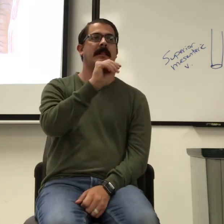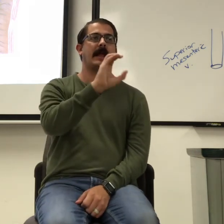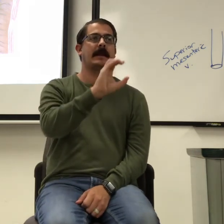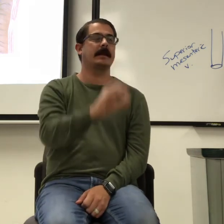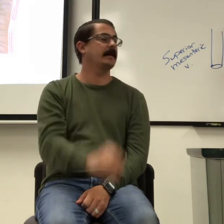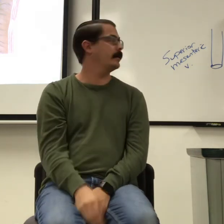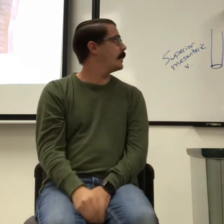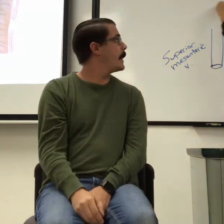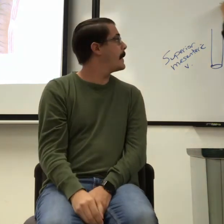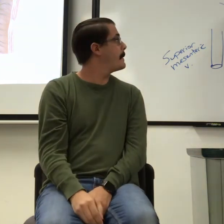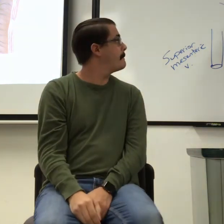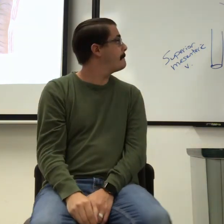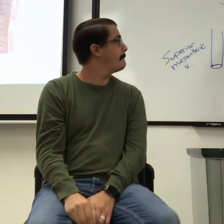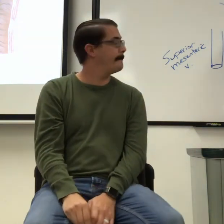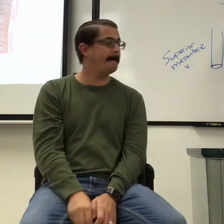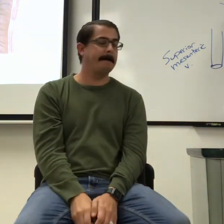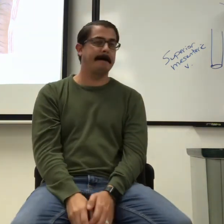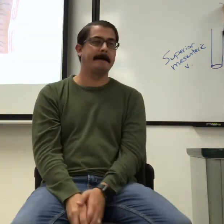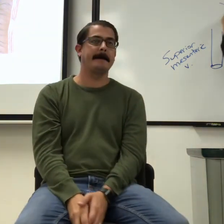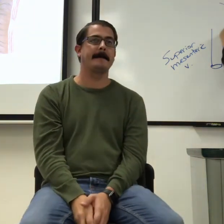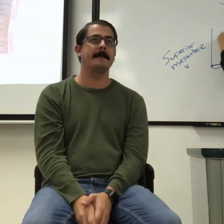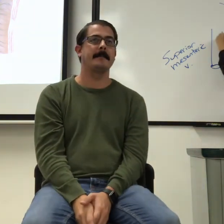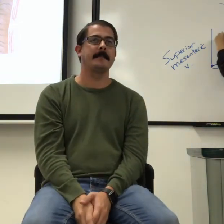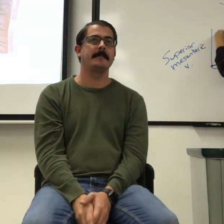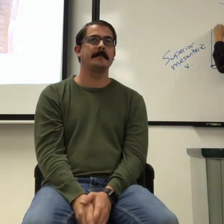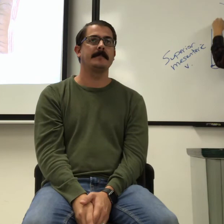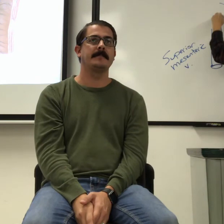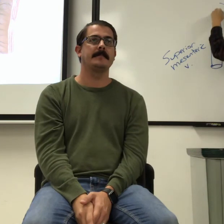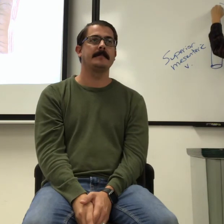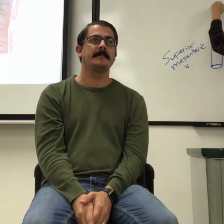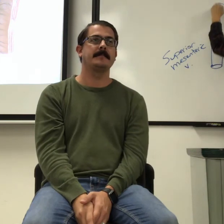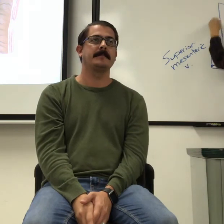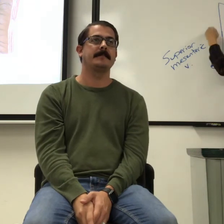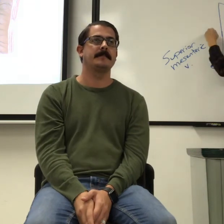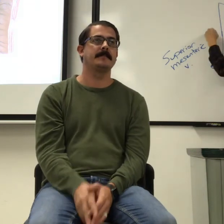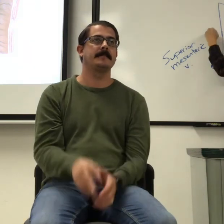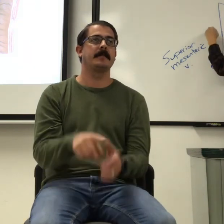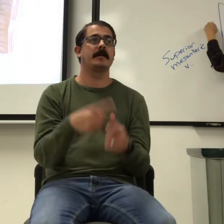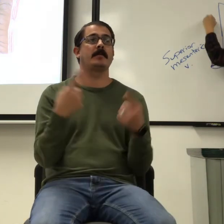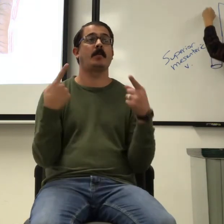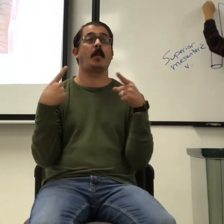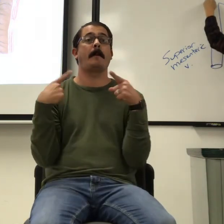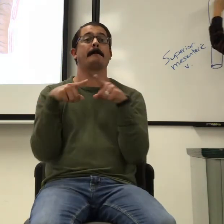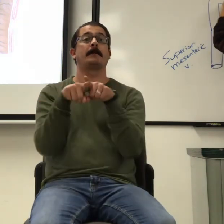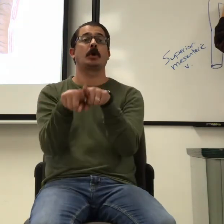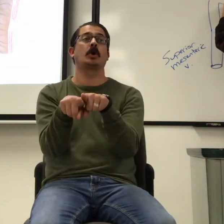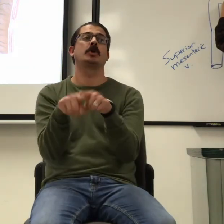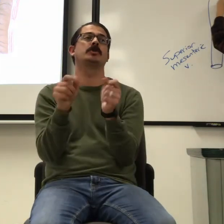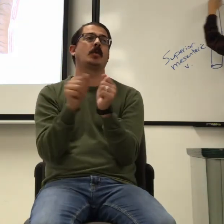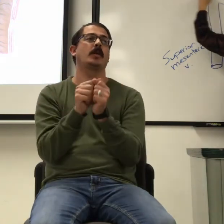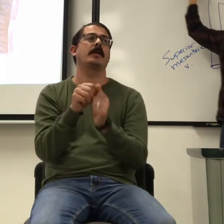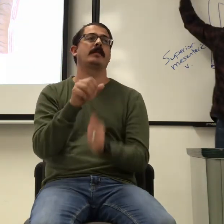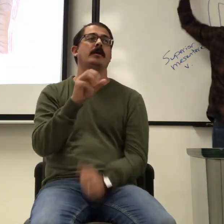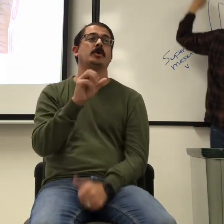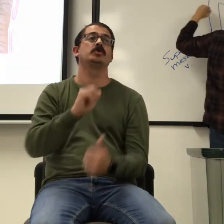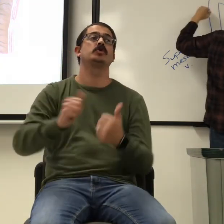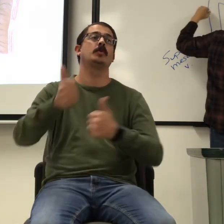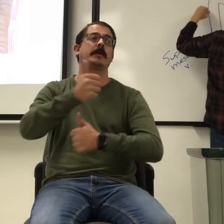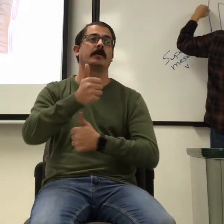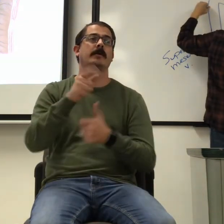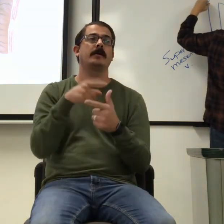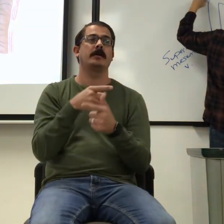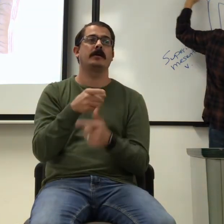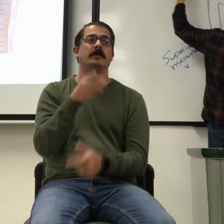We're going to merge, and then we're going to merge with the superior one, and then go to the